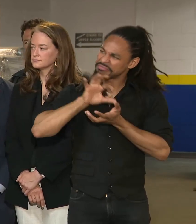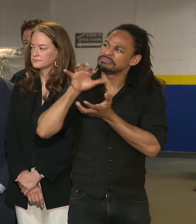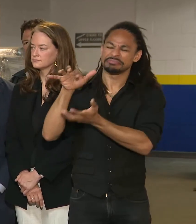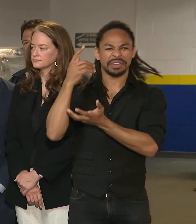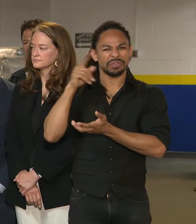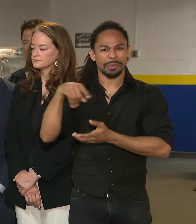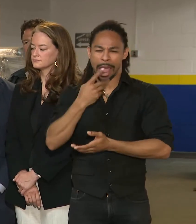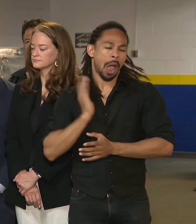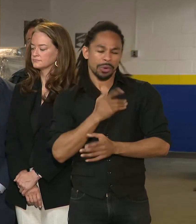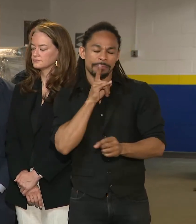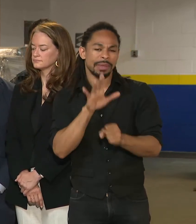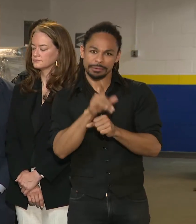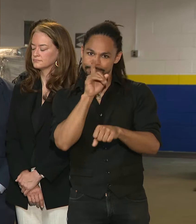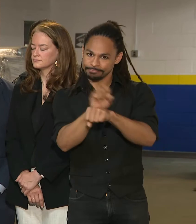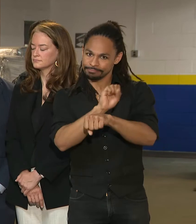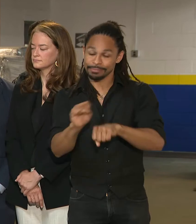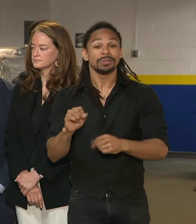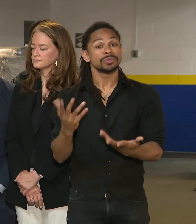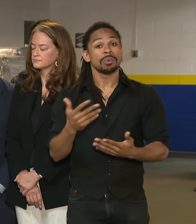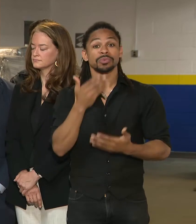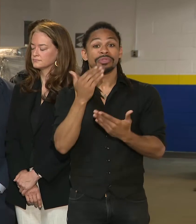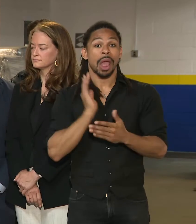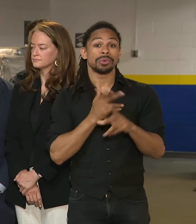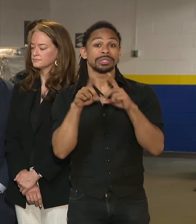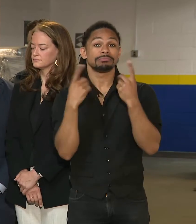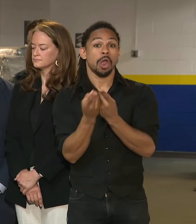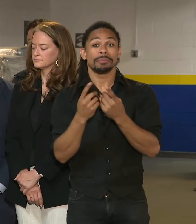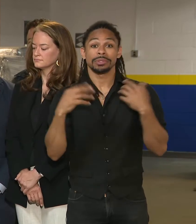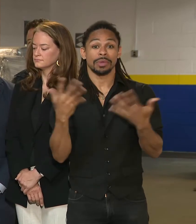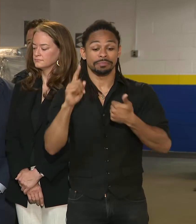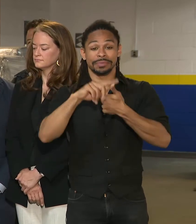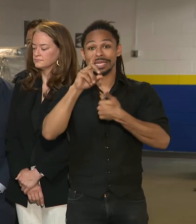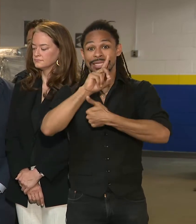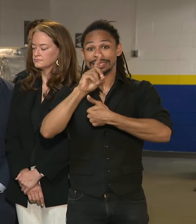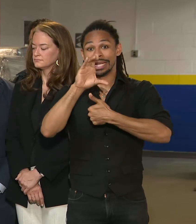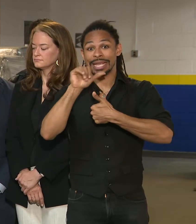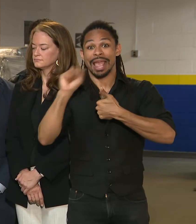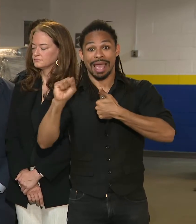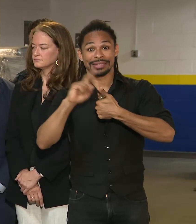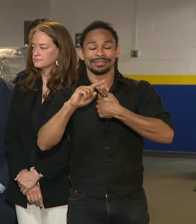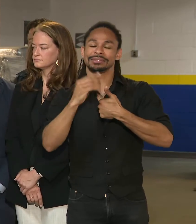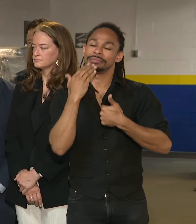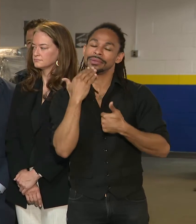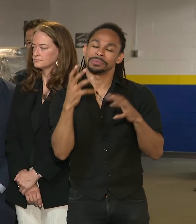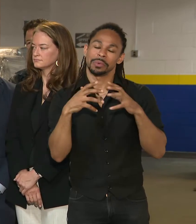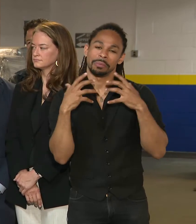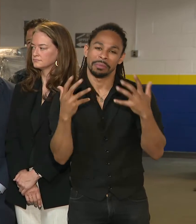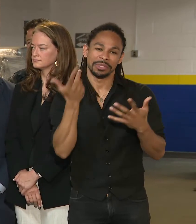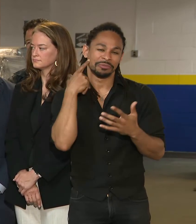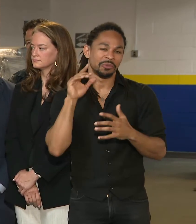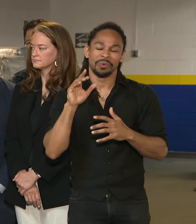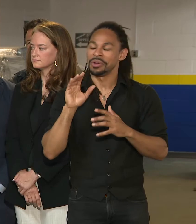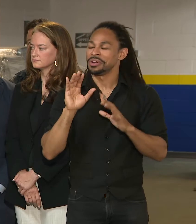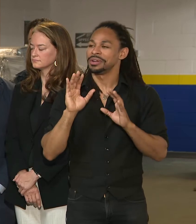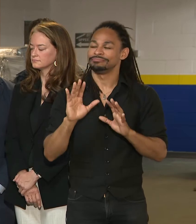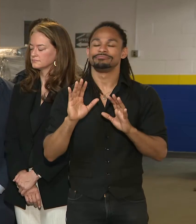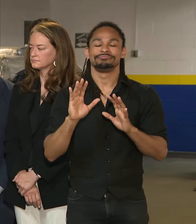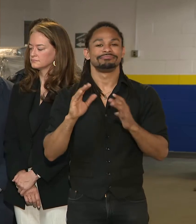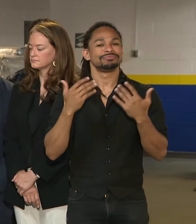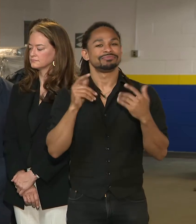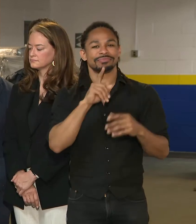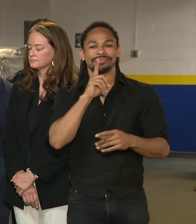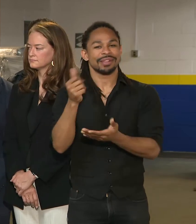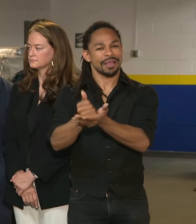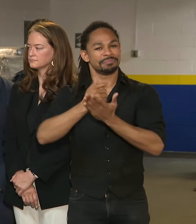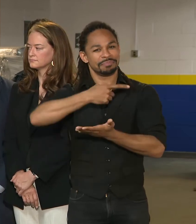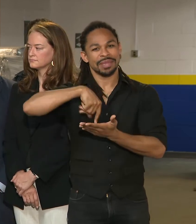have participated in putting this together. DCAS, thanks so much for really